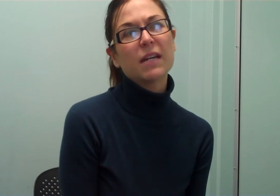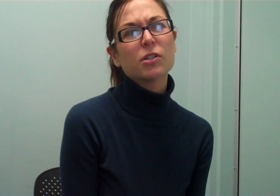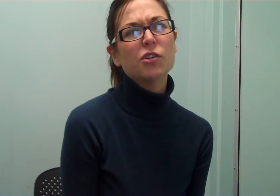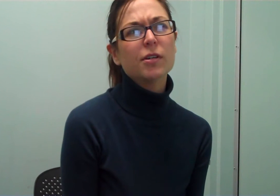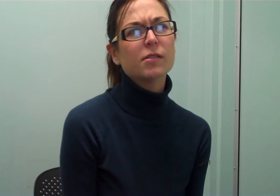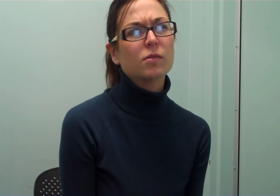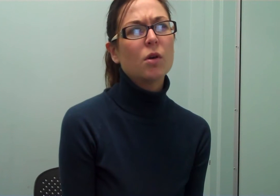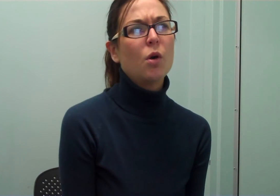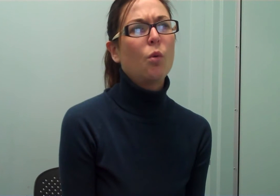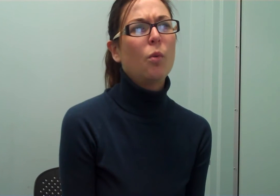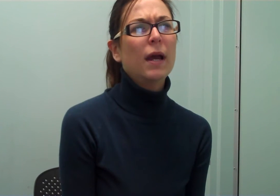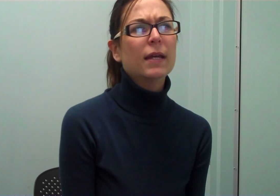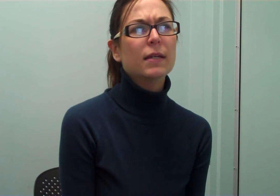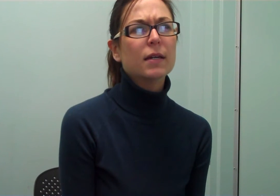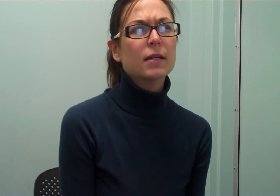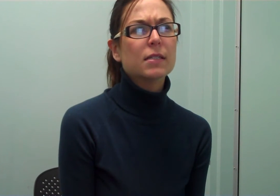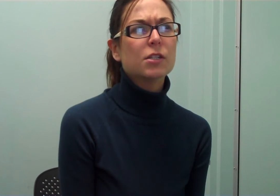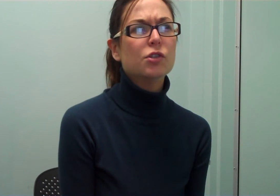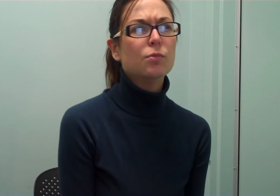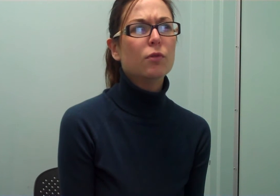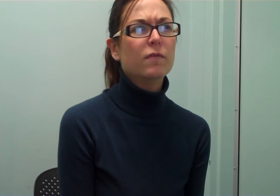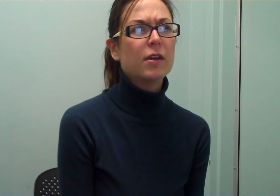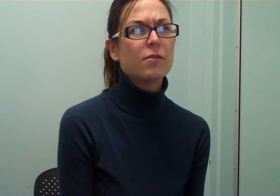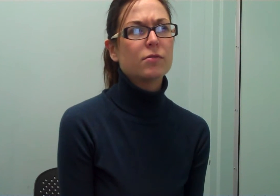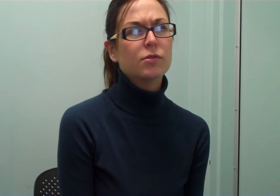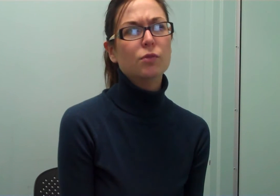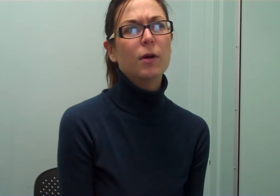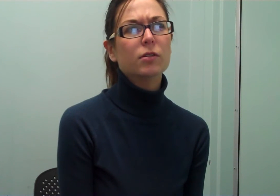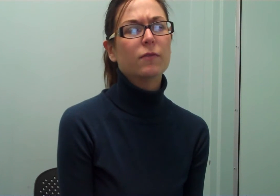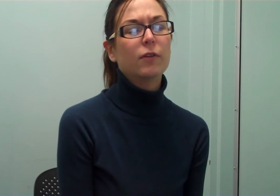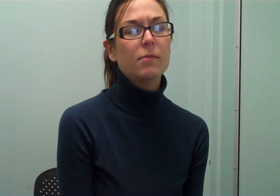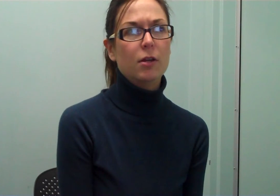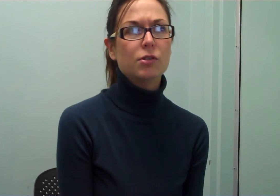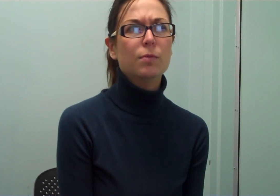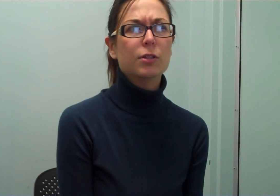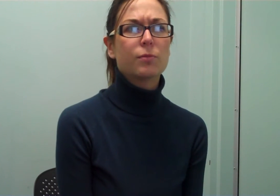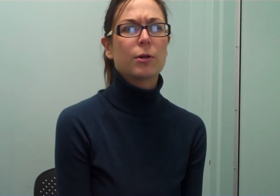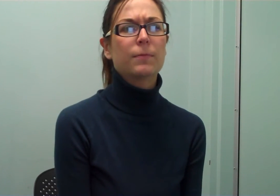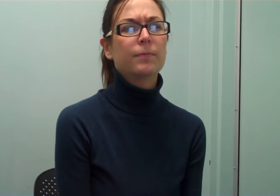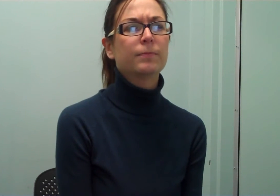I'm curious, why did you move from there to Baltimore?